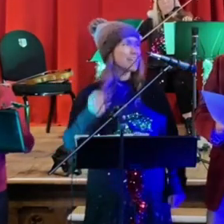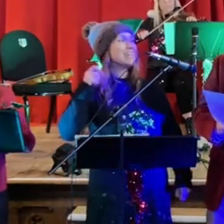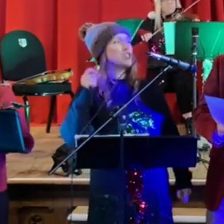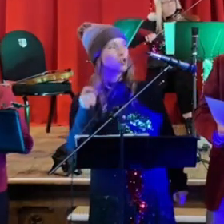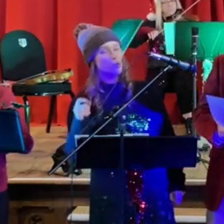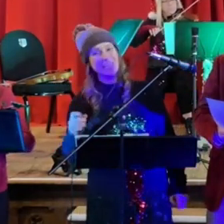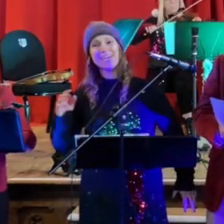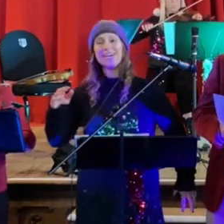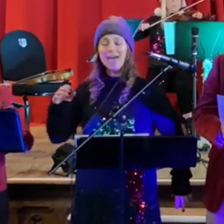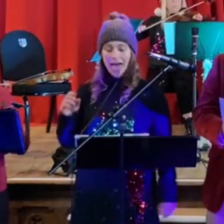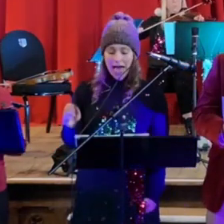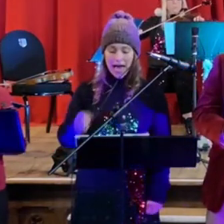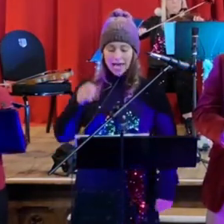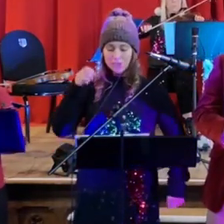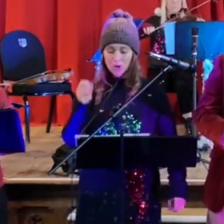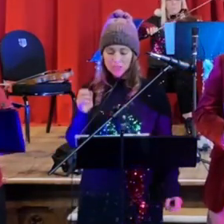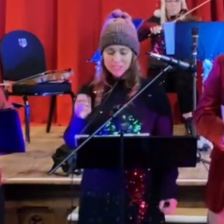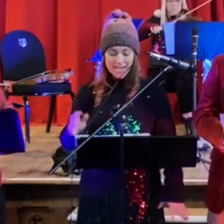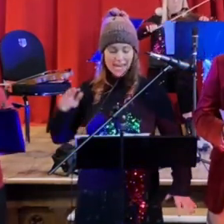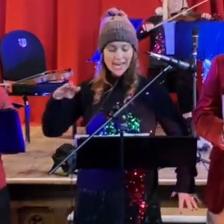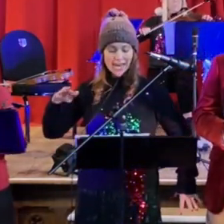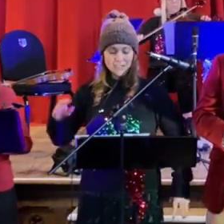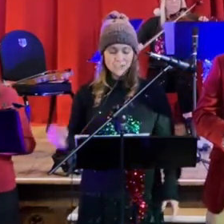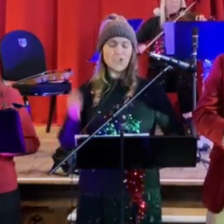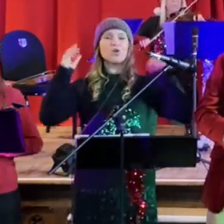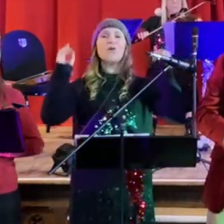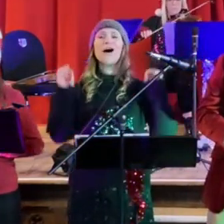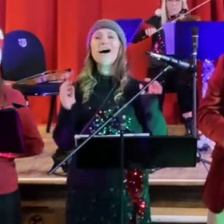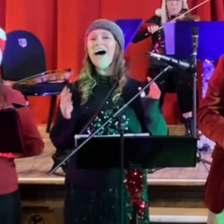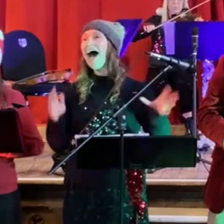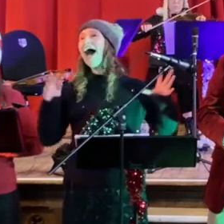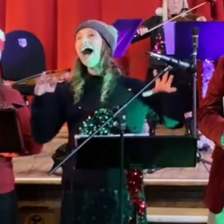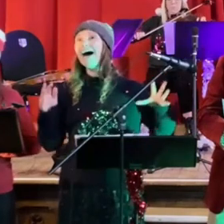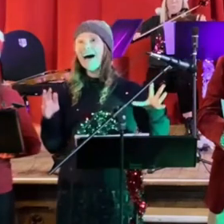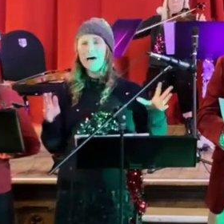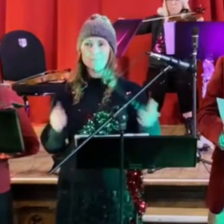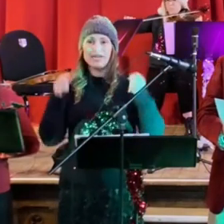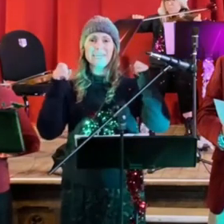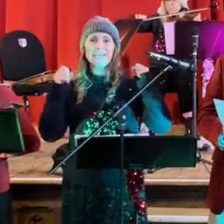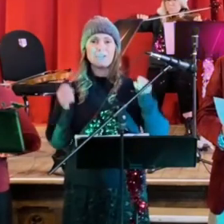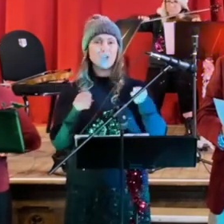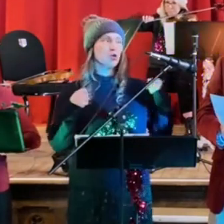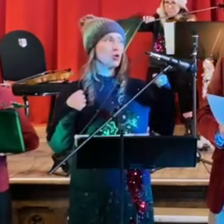new year, and God send you a happy new